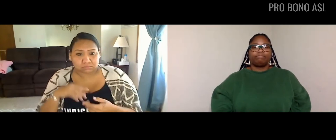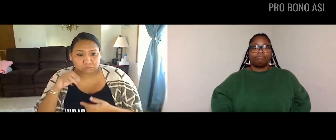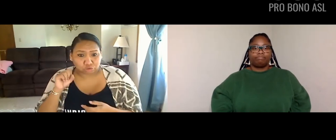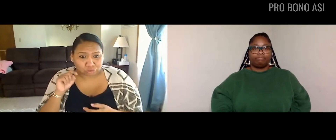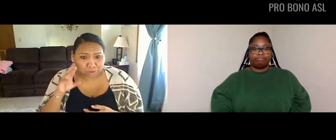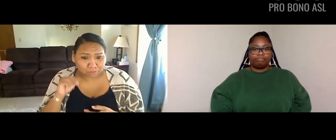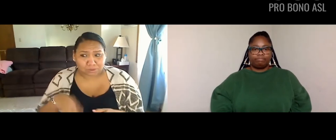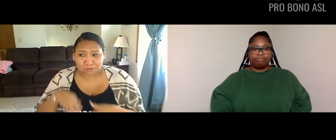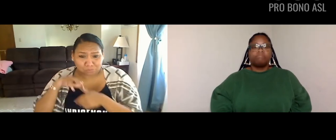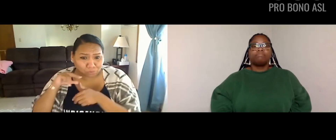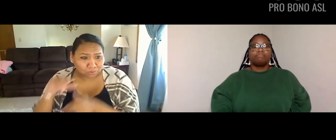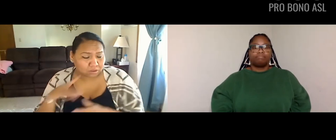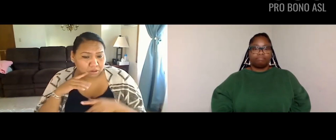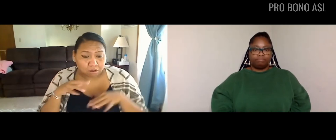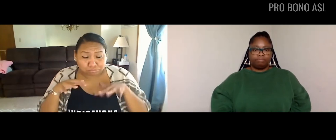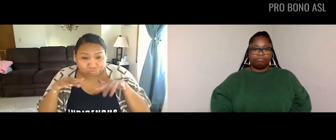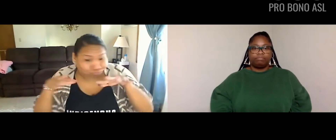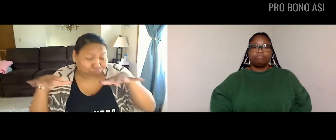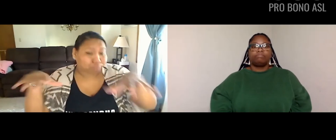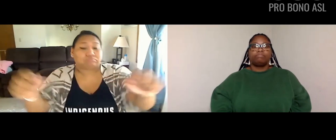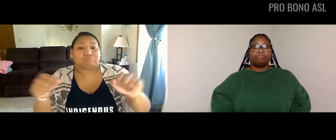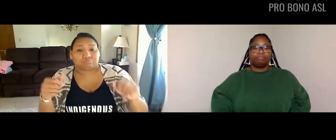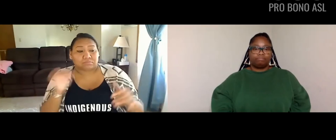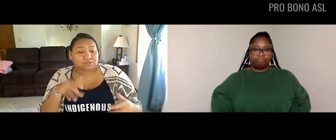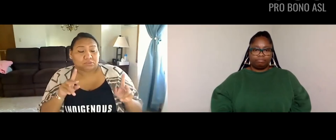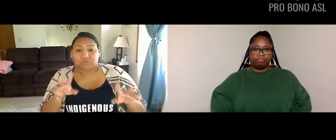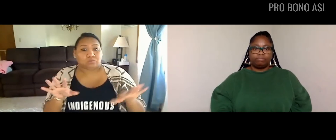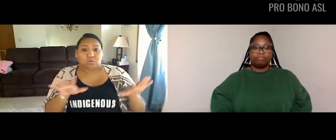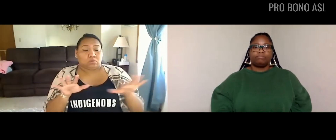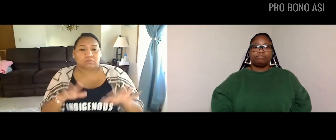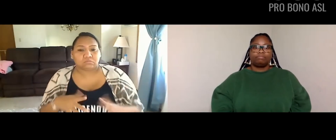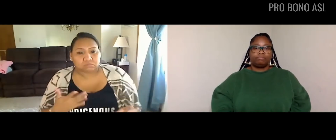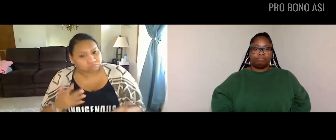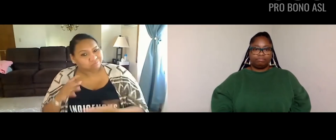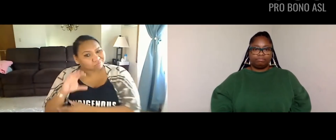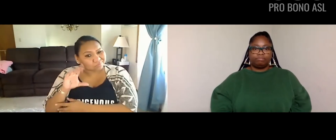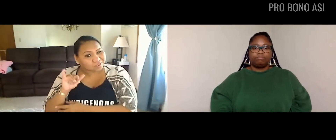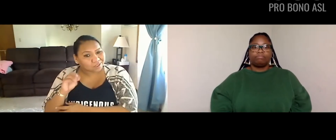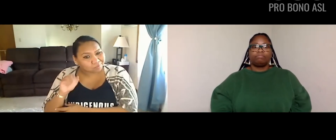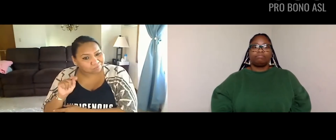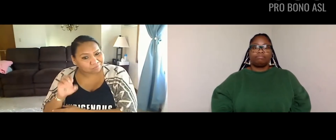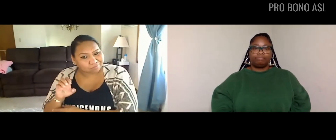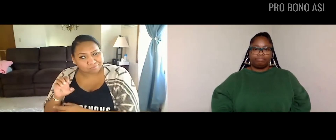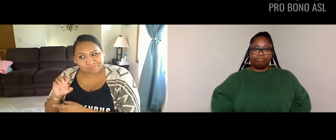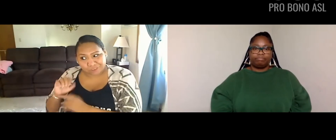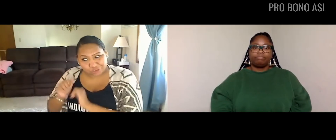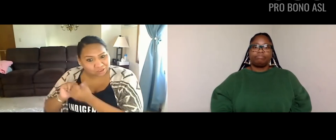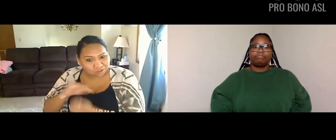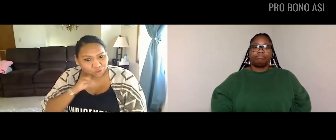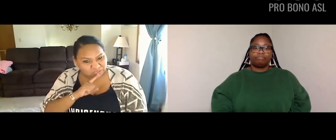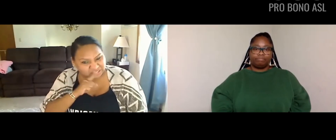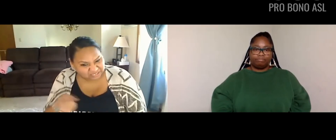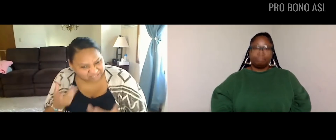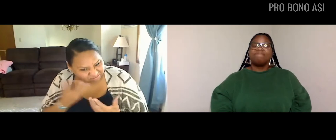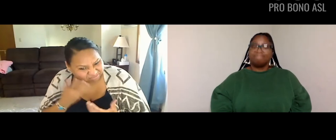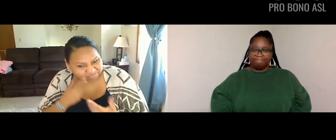change. We've been hit very hard. There's fires, storms, hurricanes. The world is getting